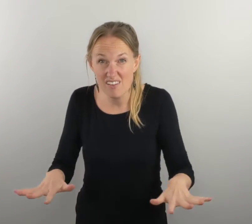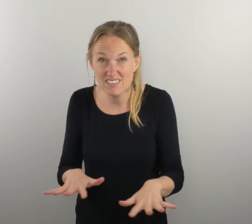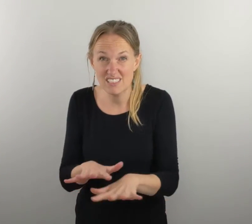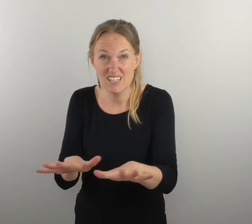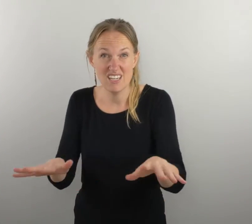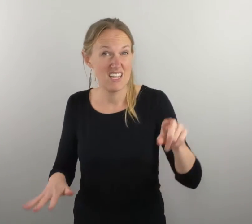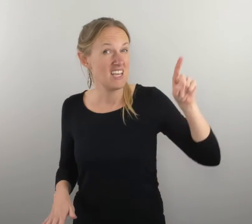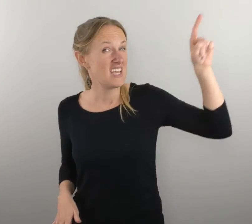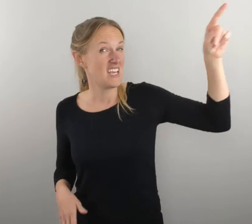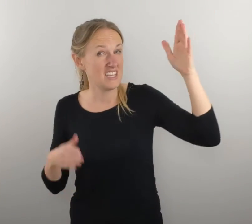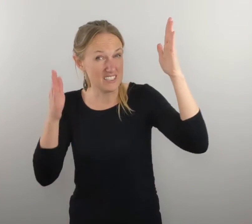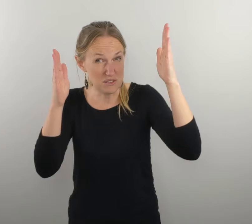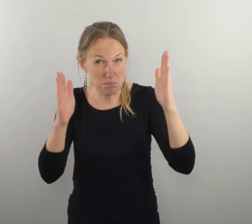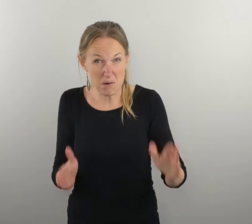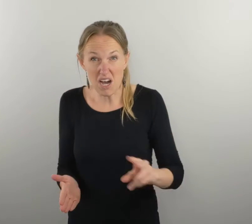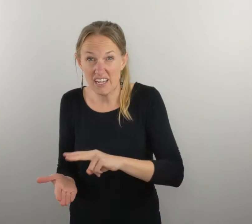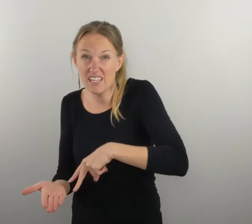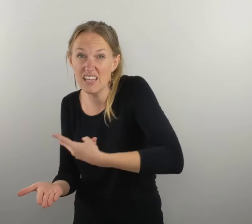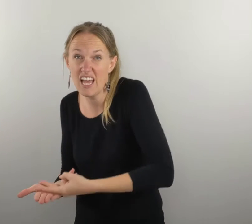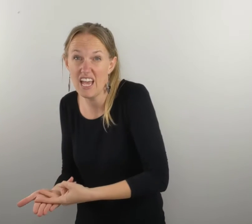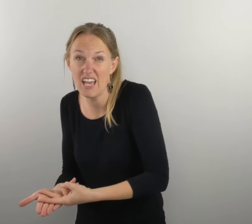ground his body lay,